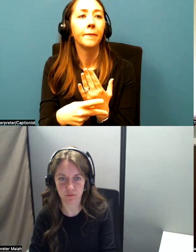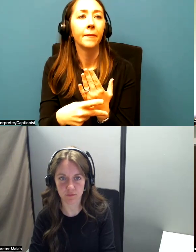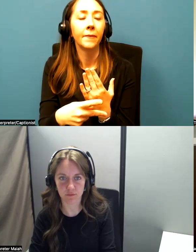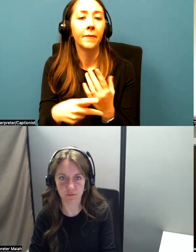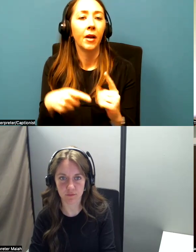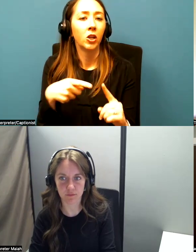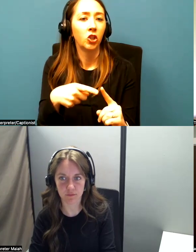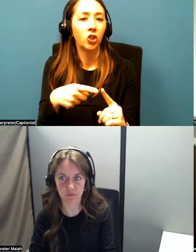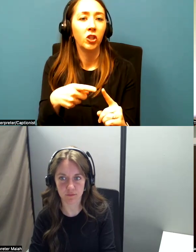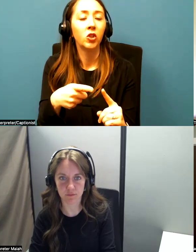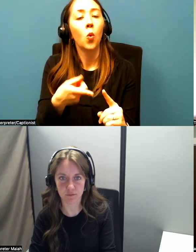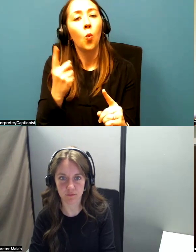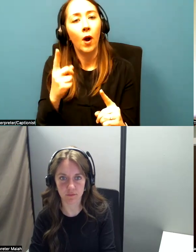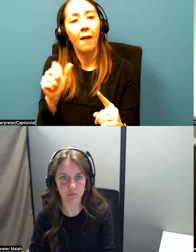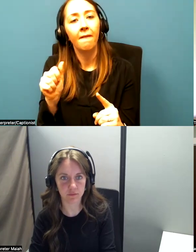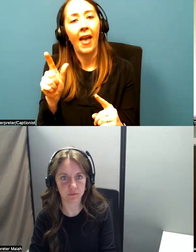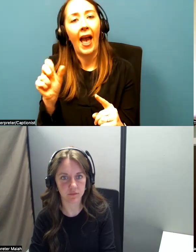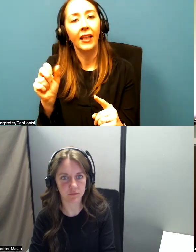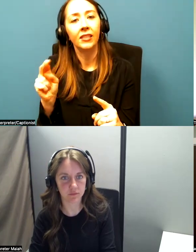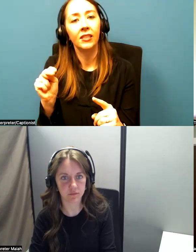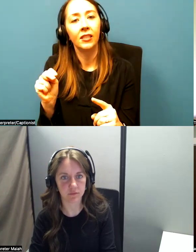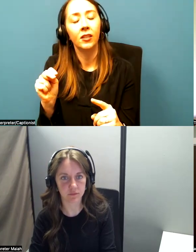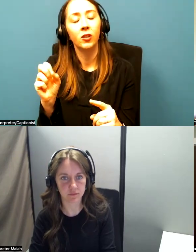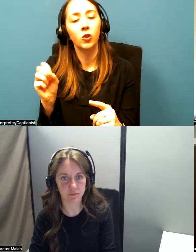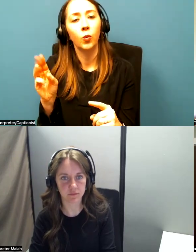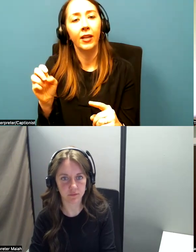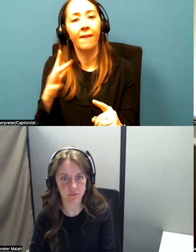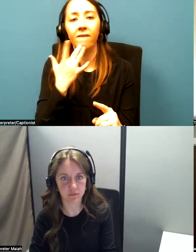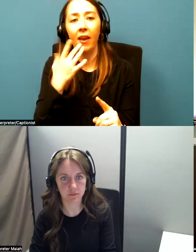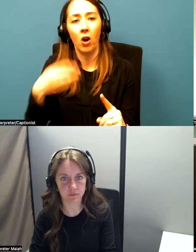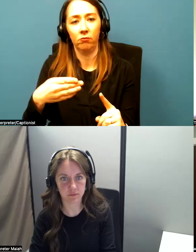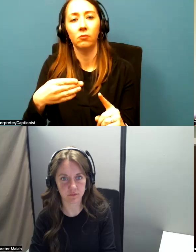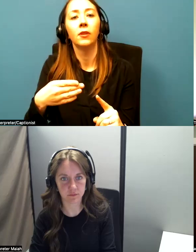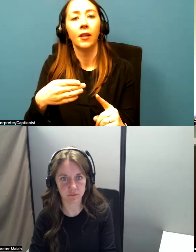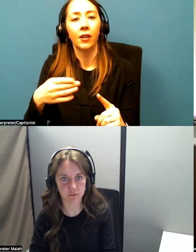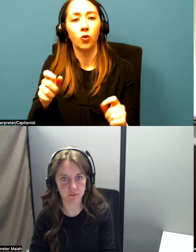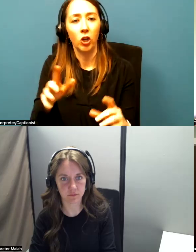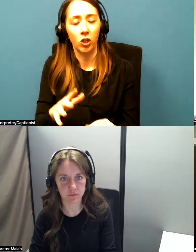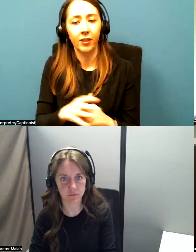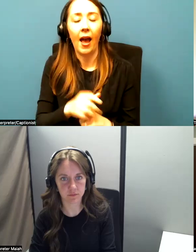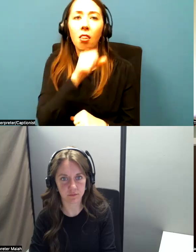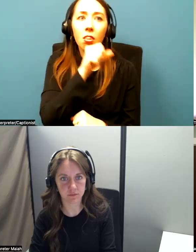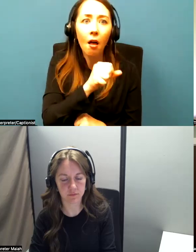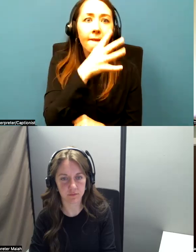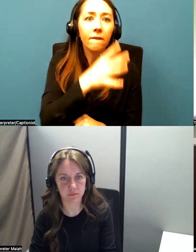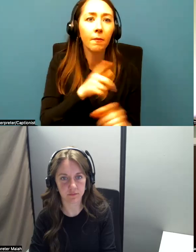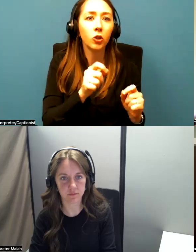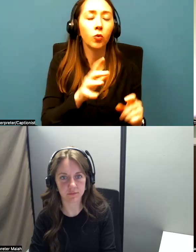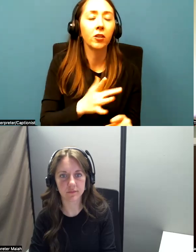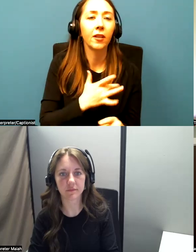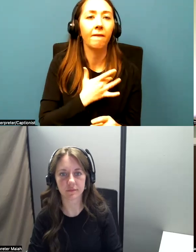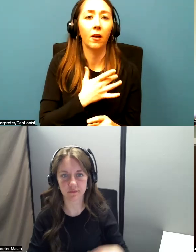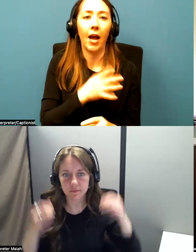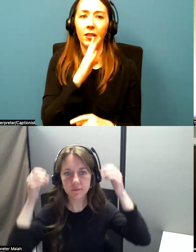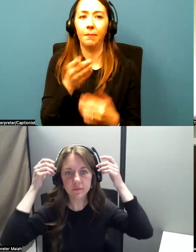She's one of Alison Sweeney's favorite directors. I I love female directors because I feel, and I'm